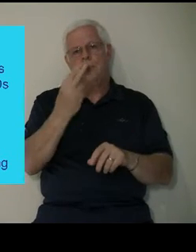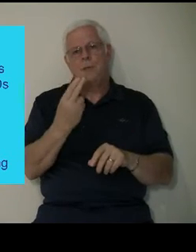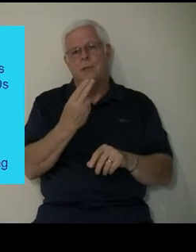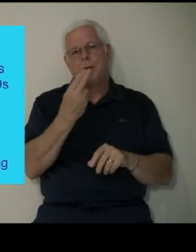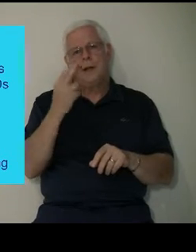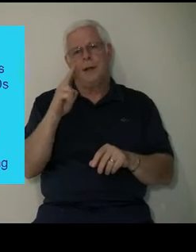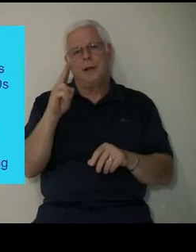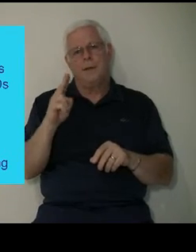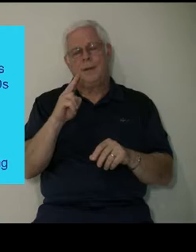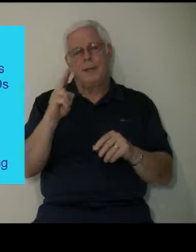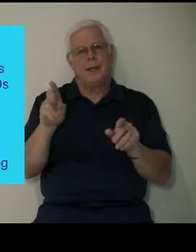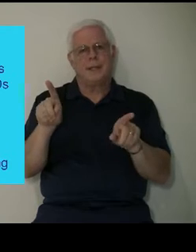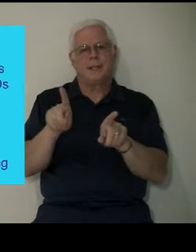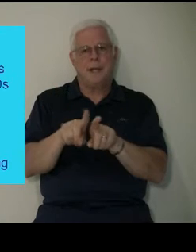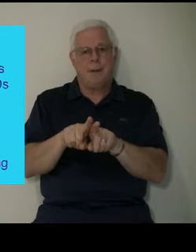use the same